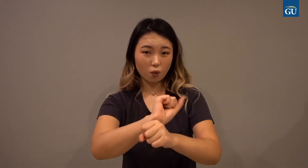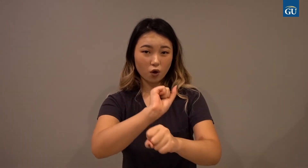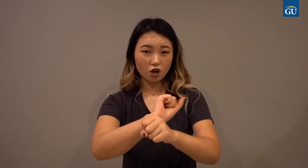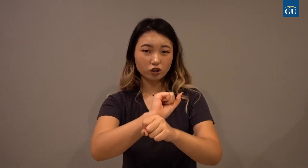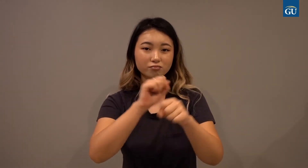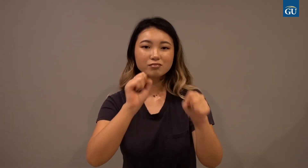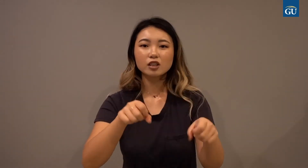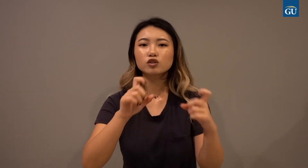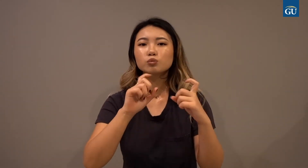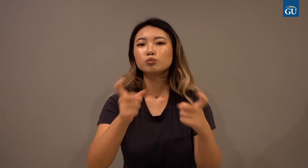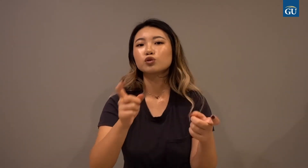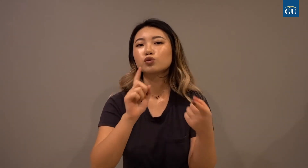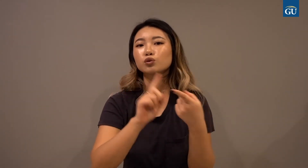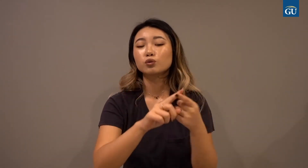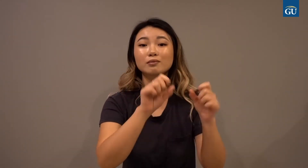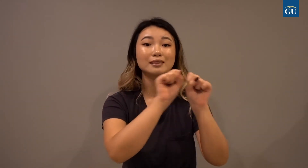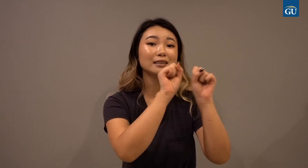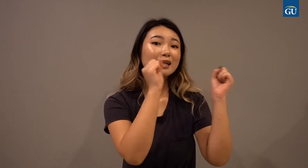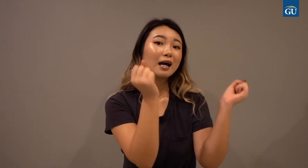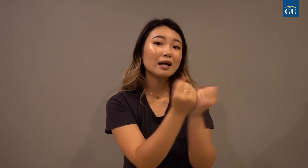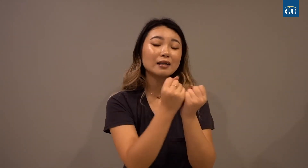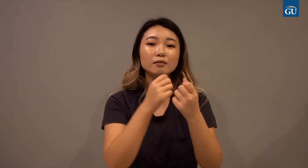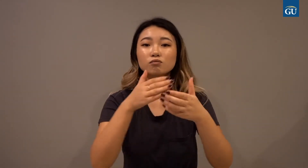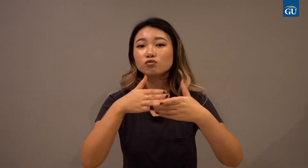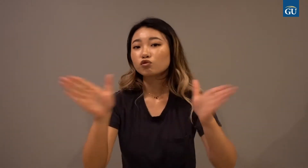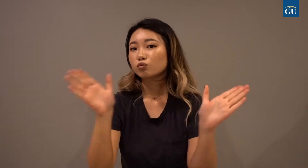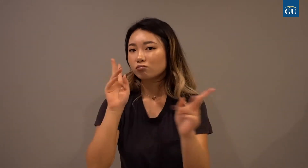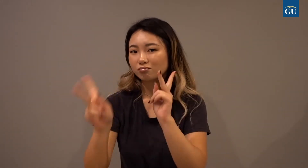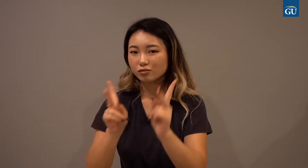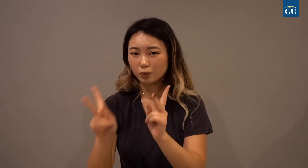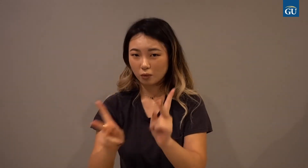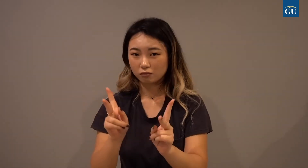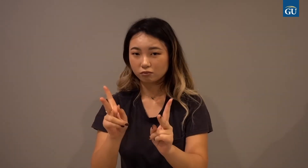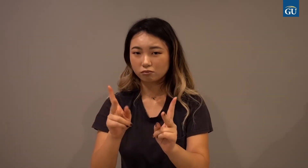And how does this work contribute to the betterment of society and humankind?